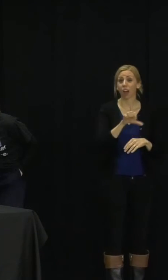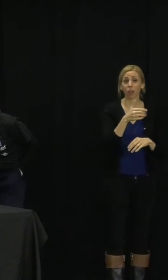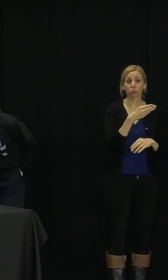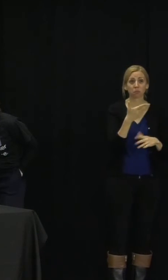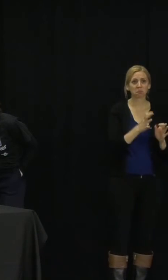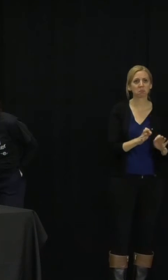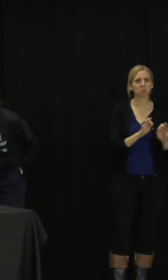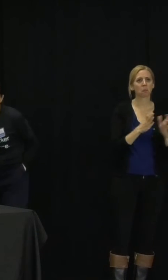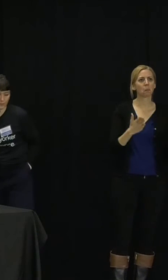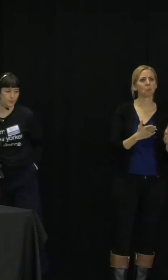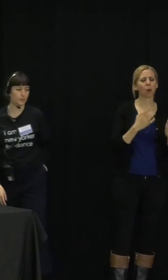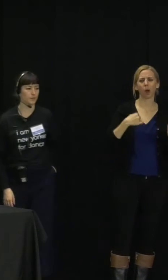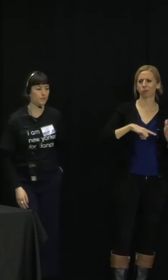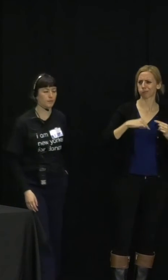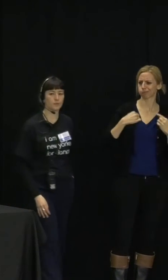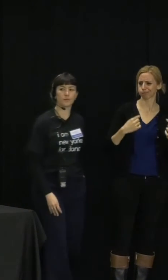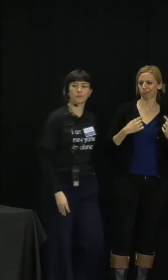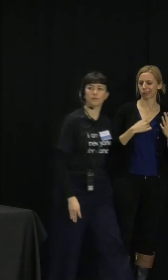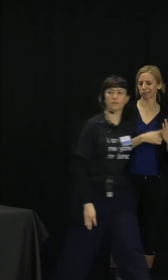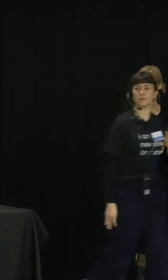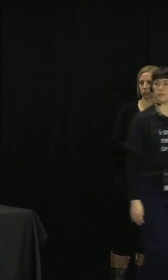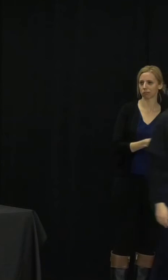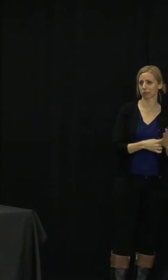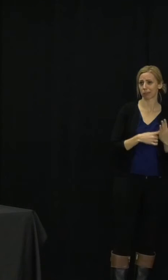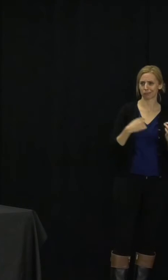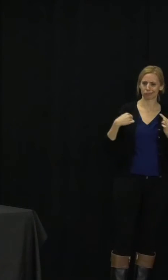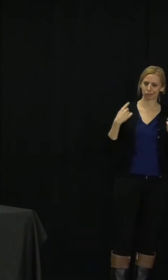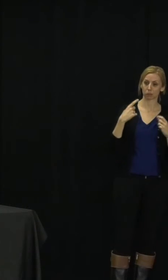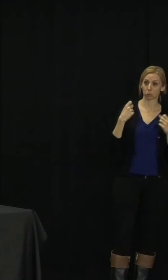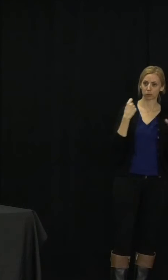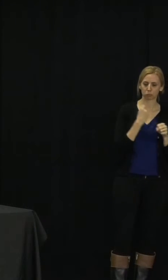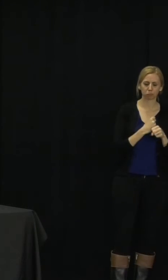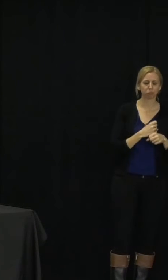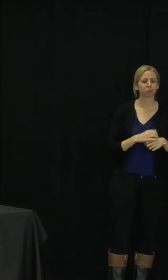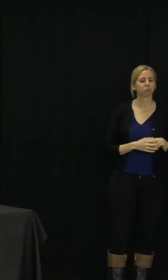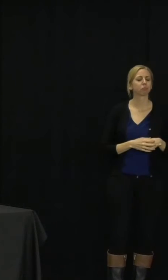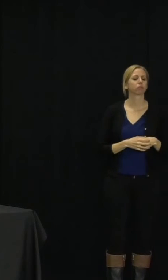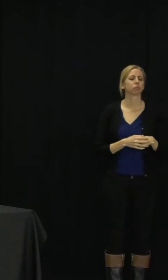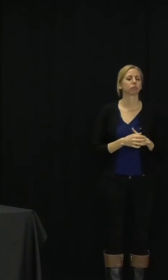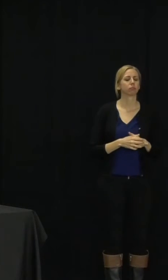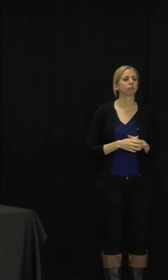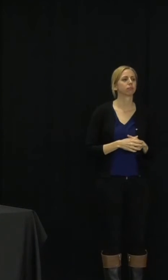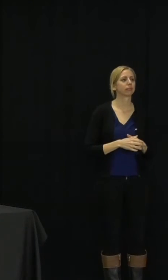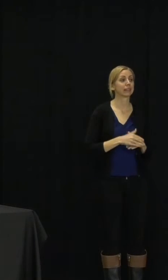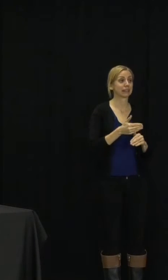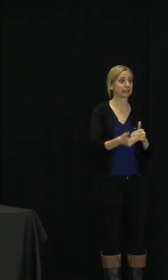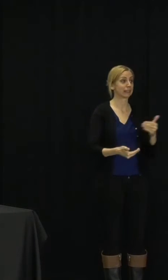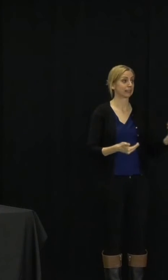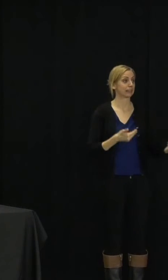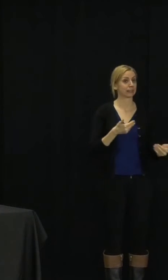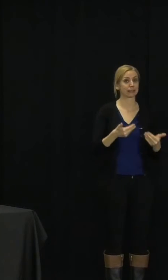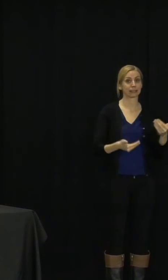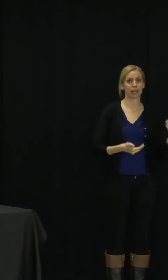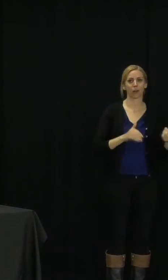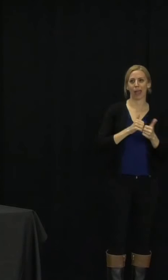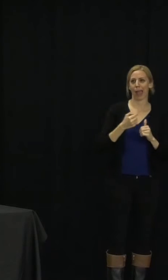your co-panelists, that surprised you that you're going to take back to your constituents, or that prompted a